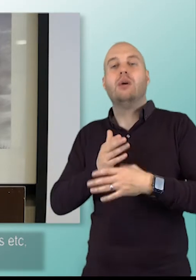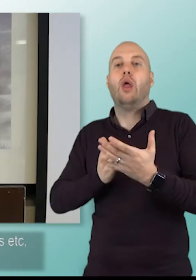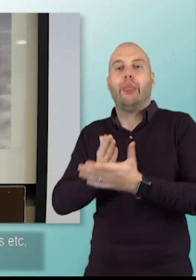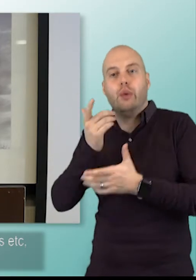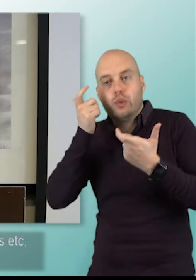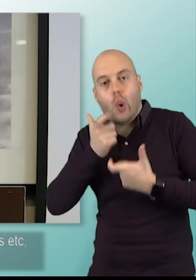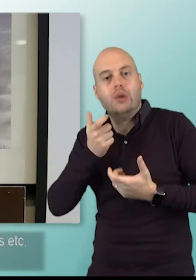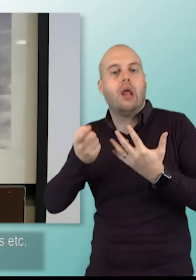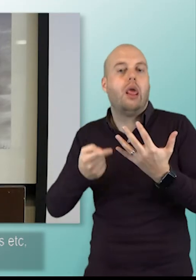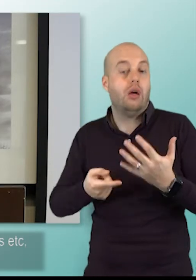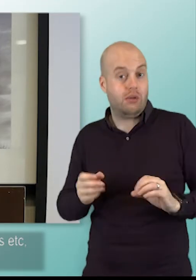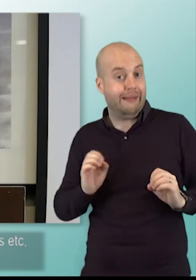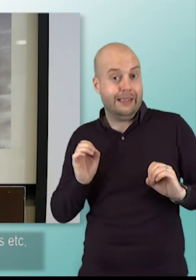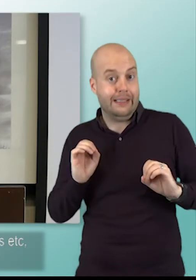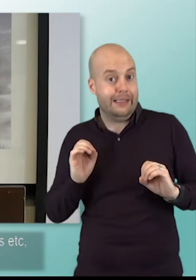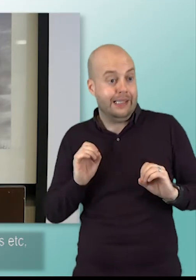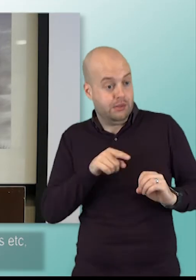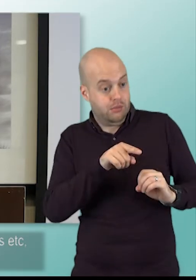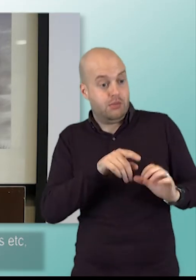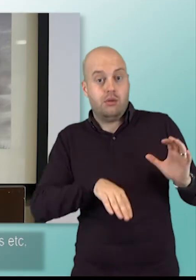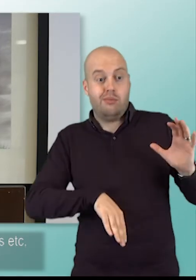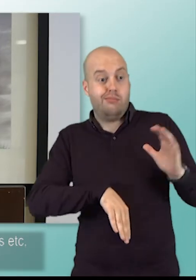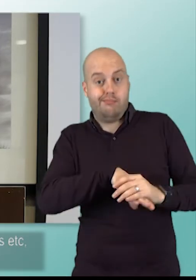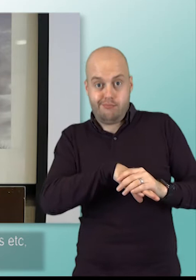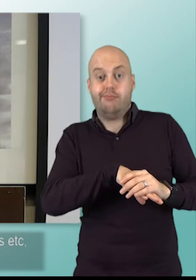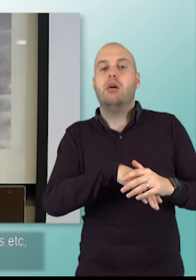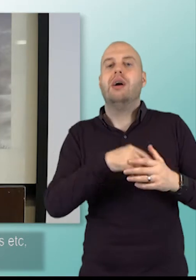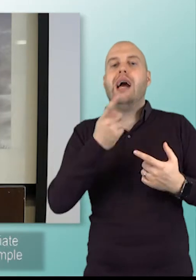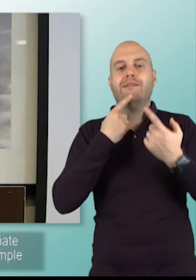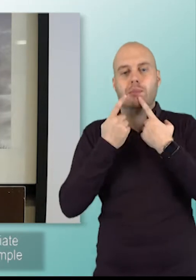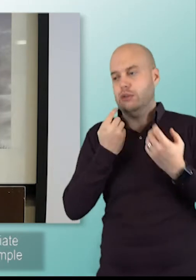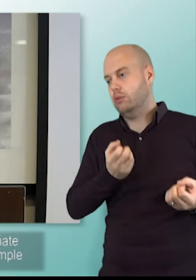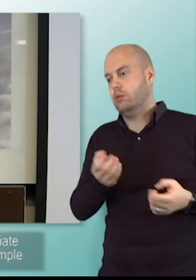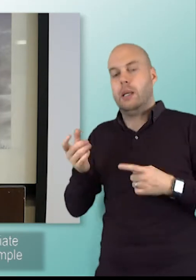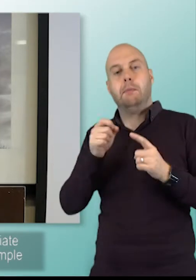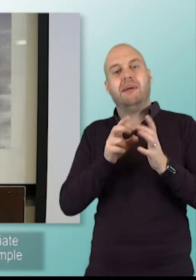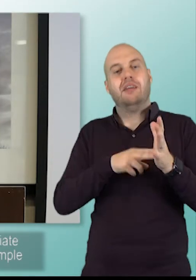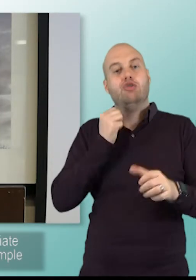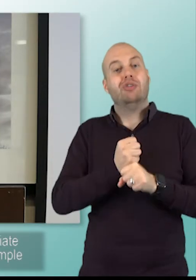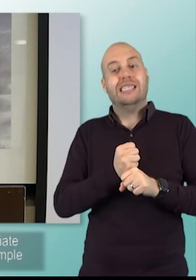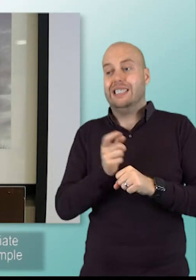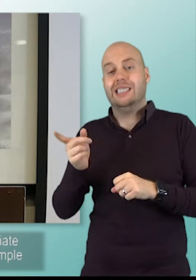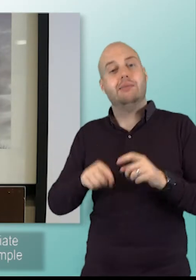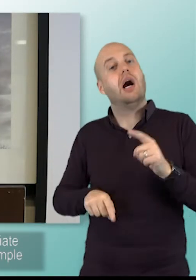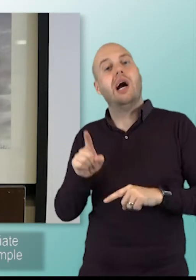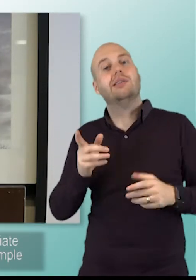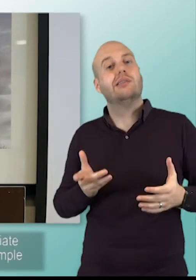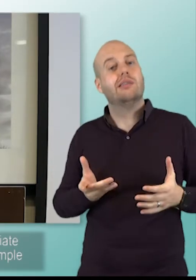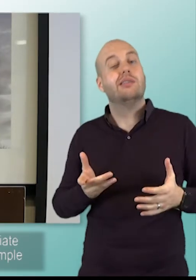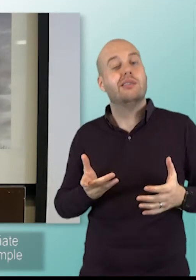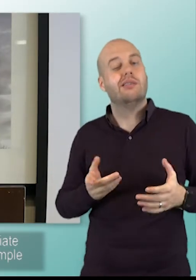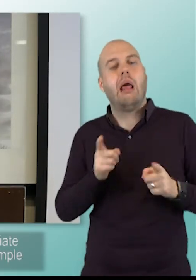it through the courts, etc. It is just if you remove the individual, because as we've got there at the bottom, you know, the use of inappropriate